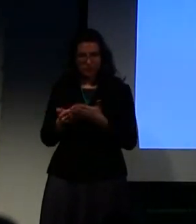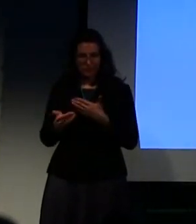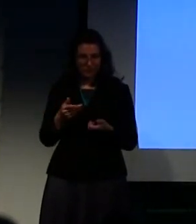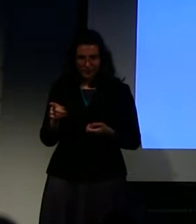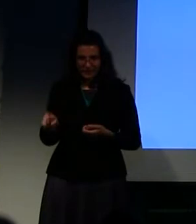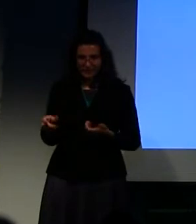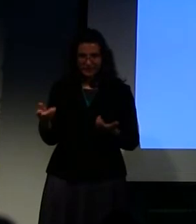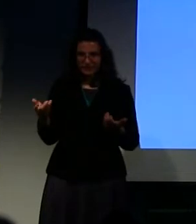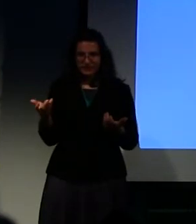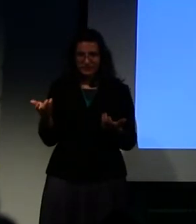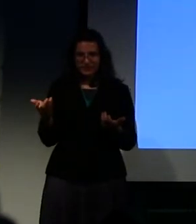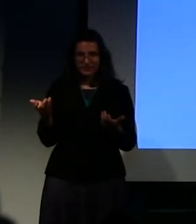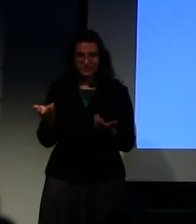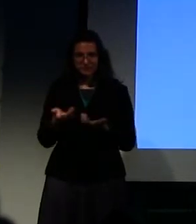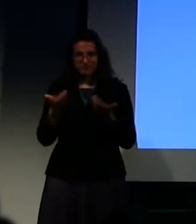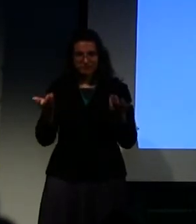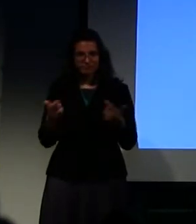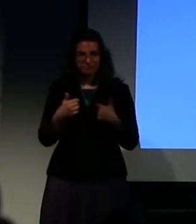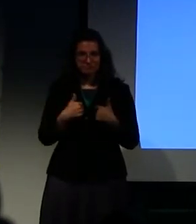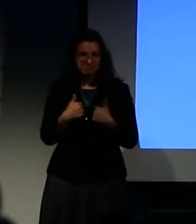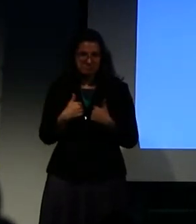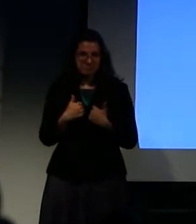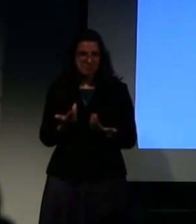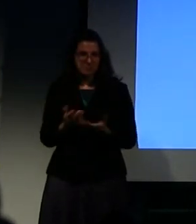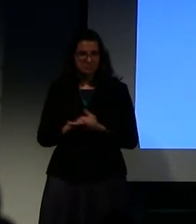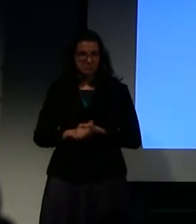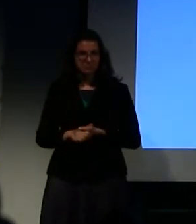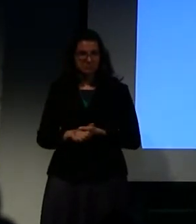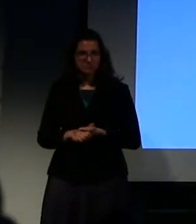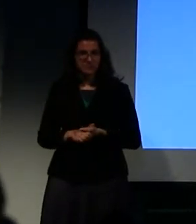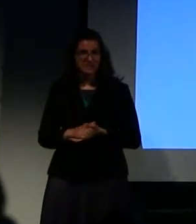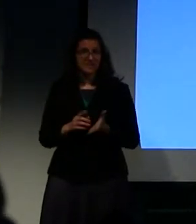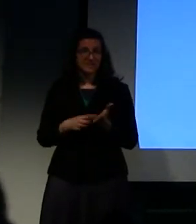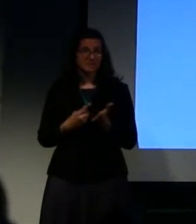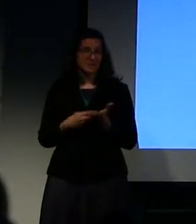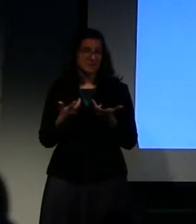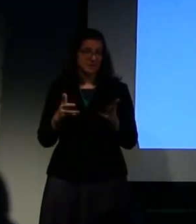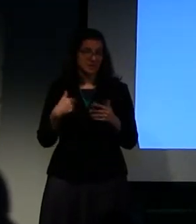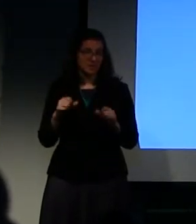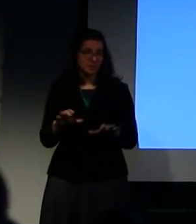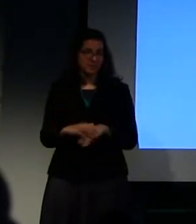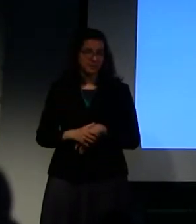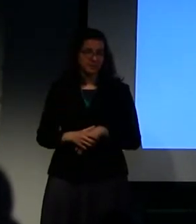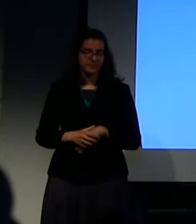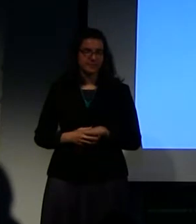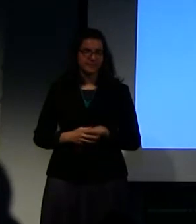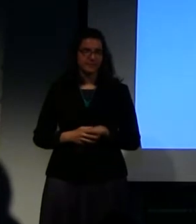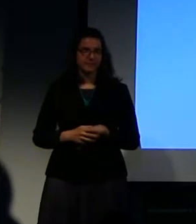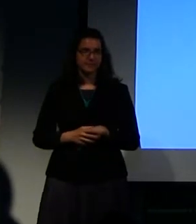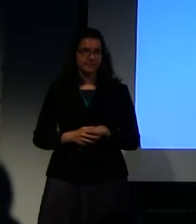need. I'm just really here. Sometimes that's all I can do.